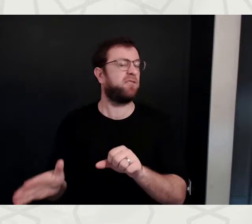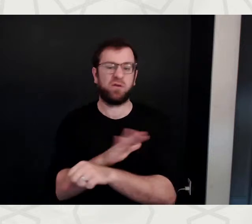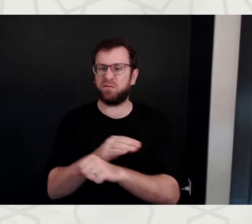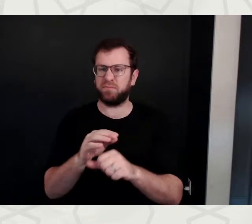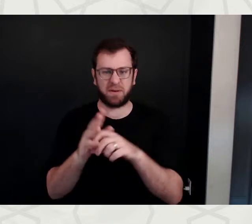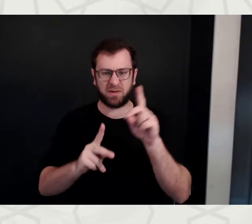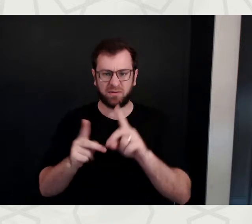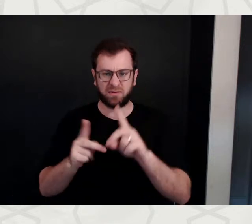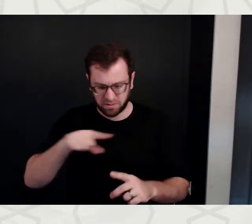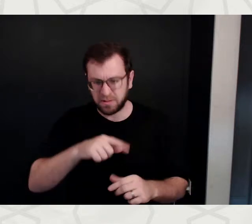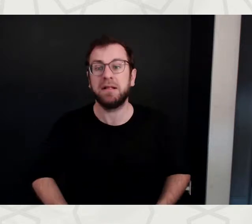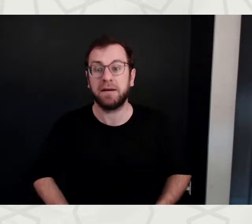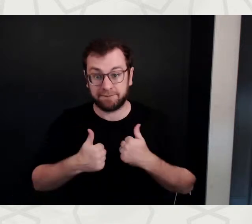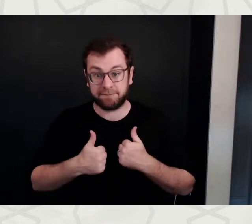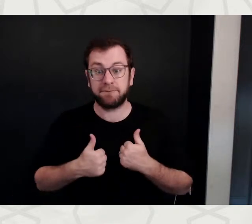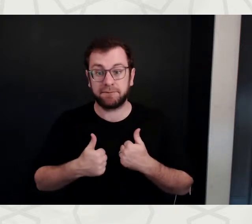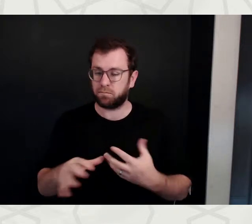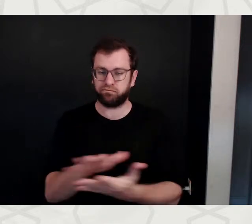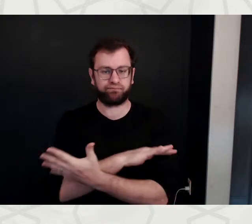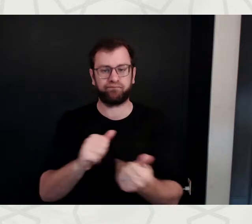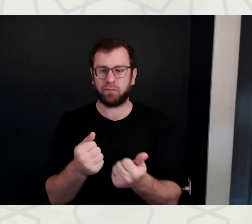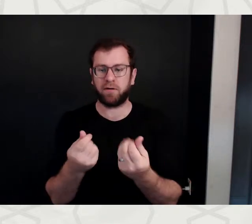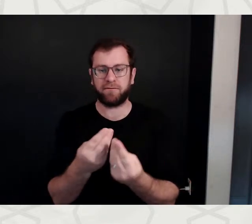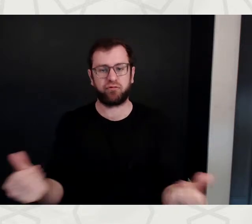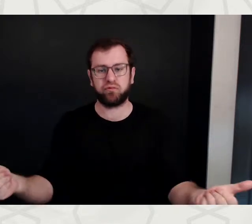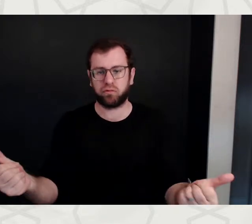population was destroyed.